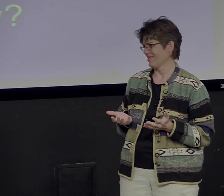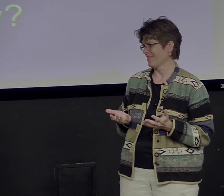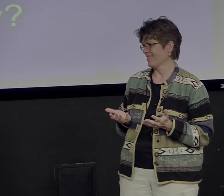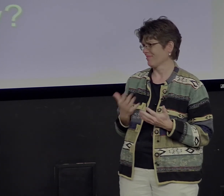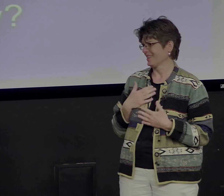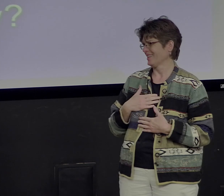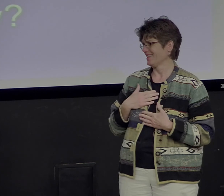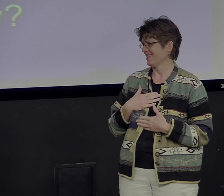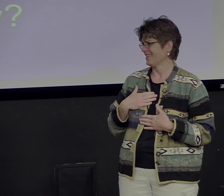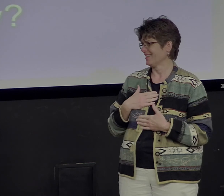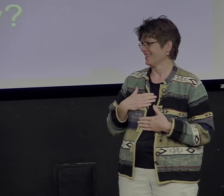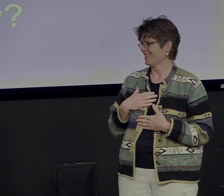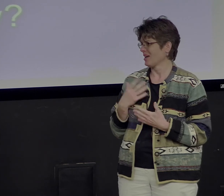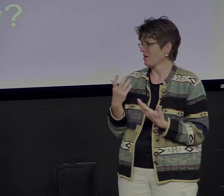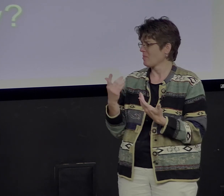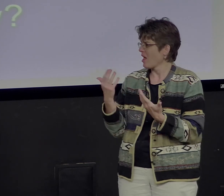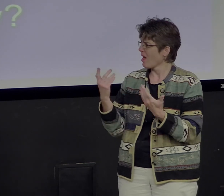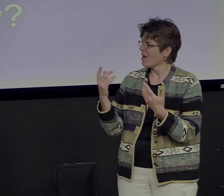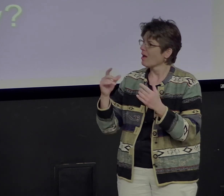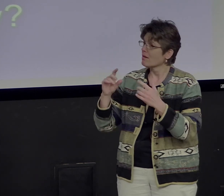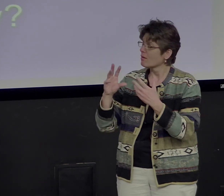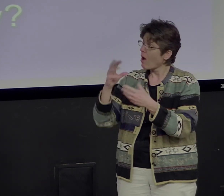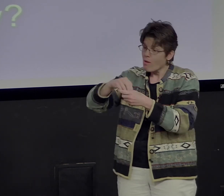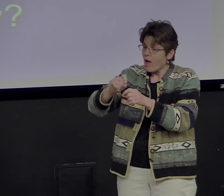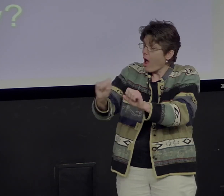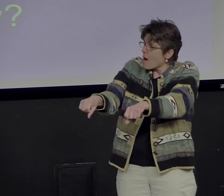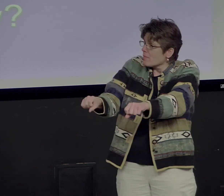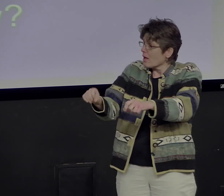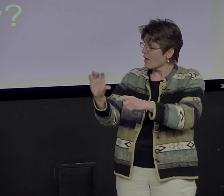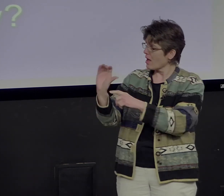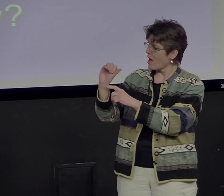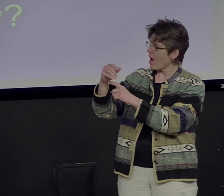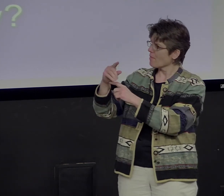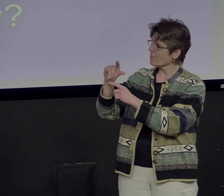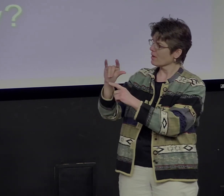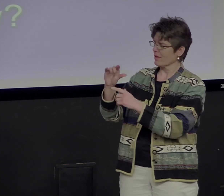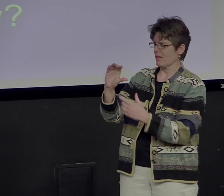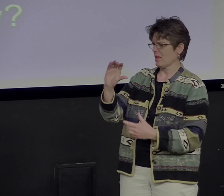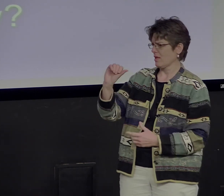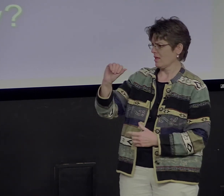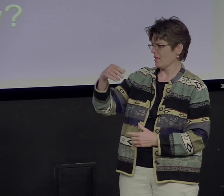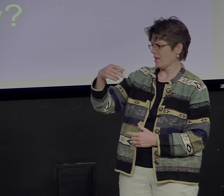what we can call a successful interpreter between two different languages.